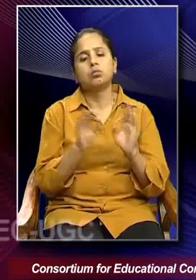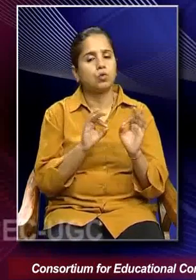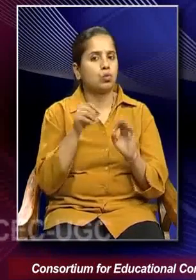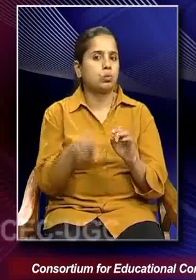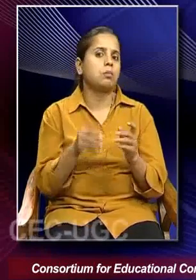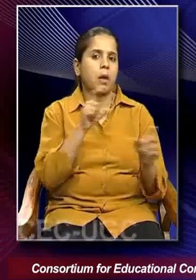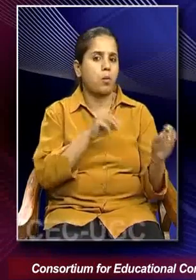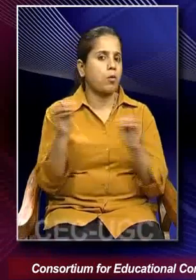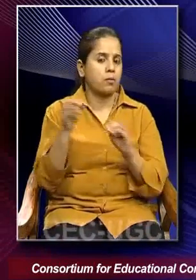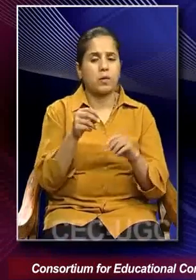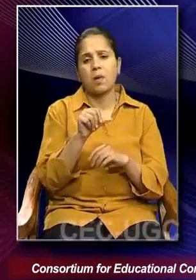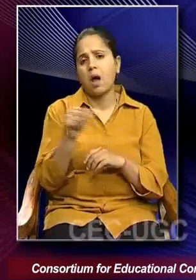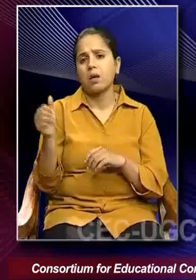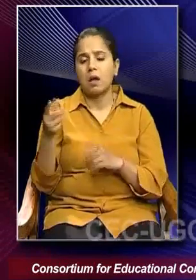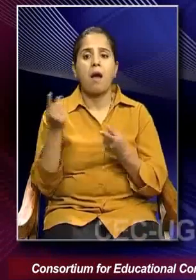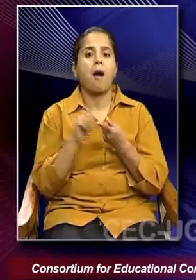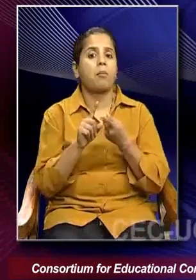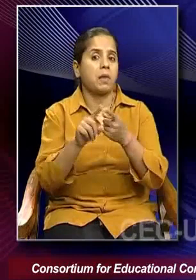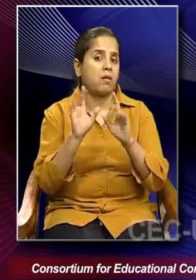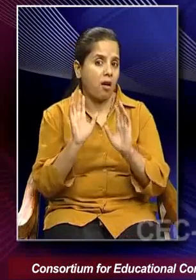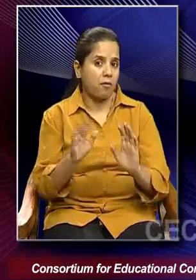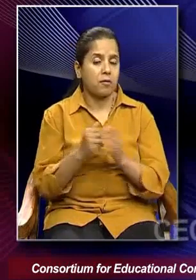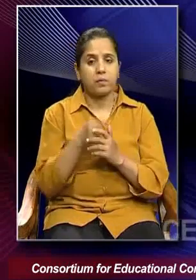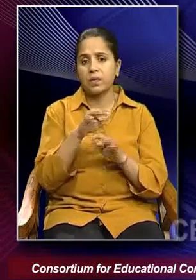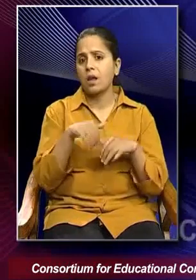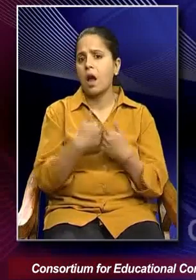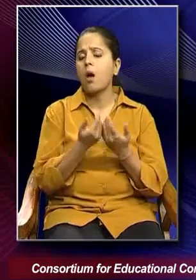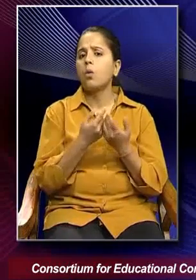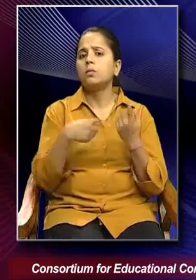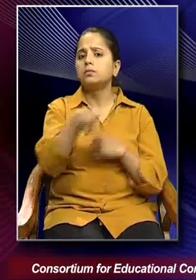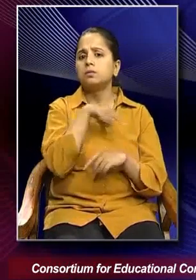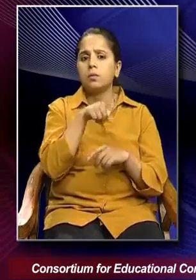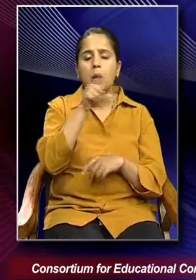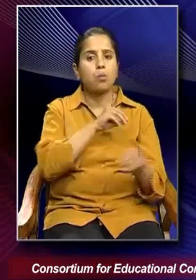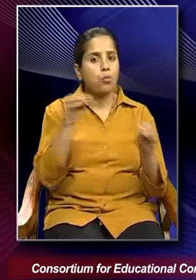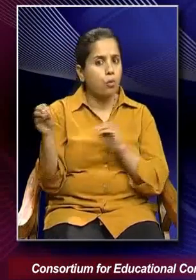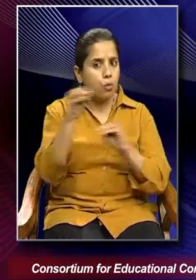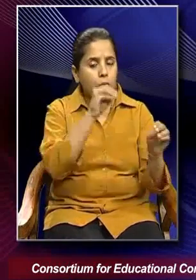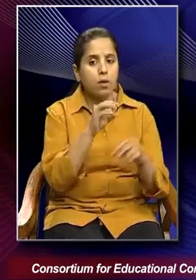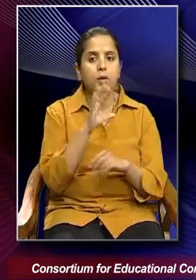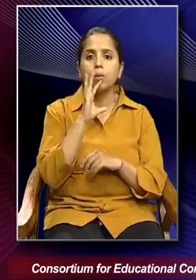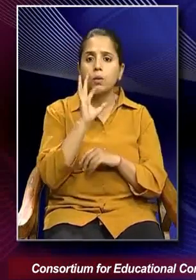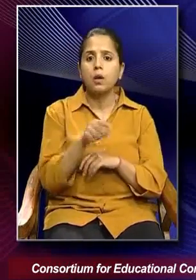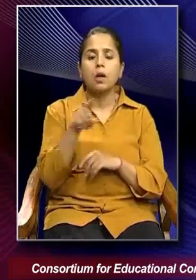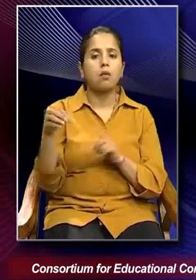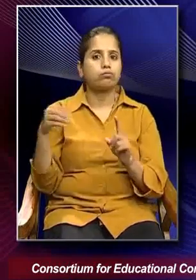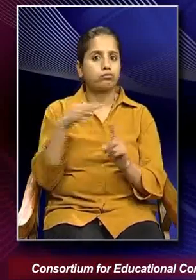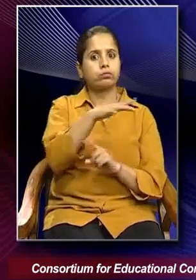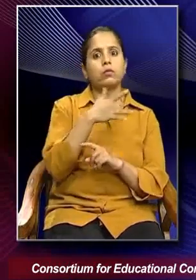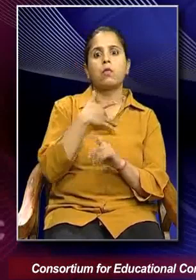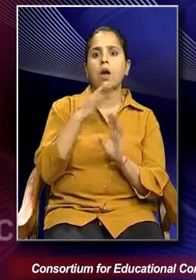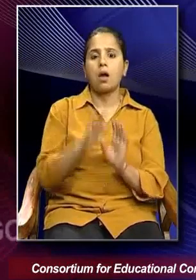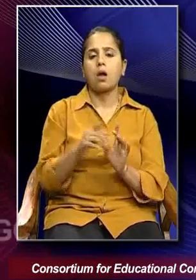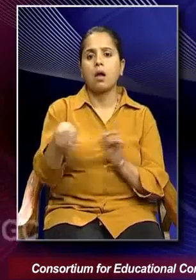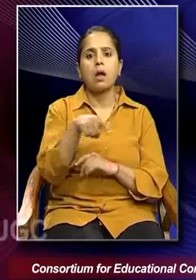then of course there are various consequences of how these migration is actually influencing, and what